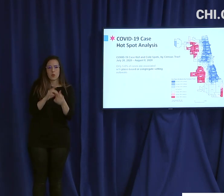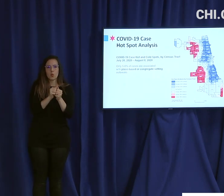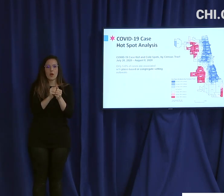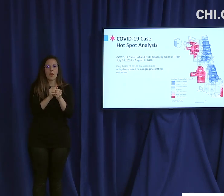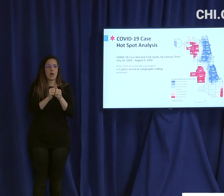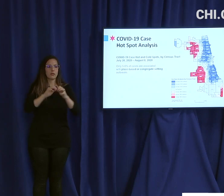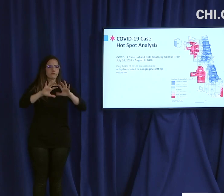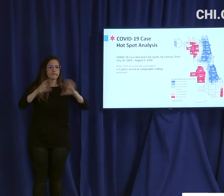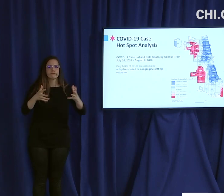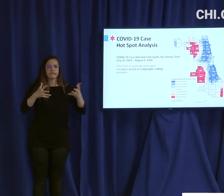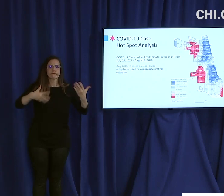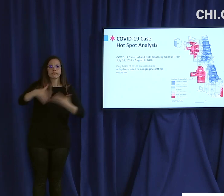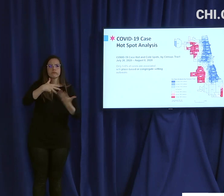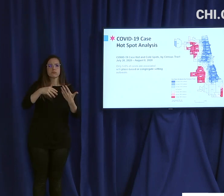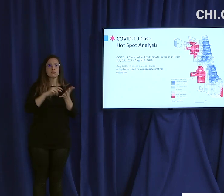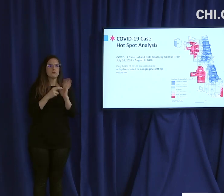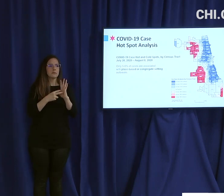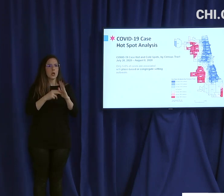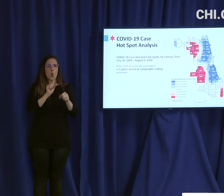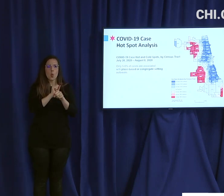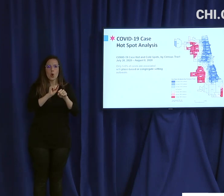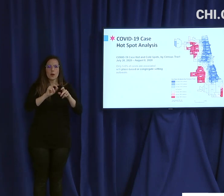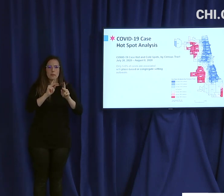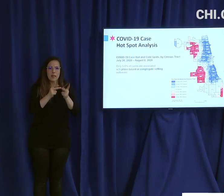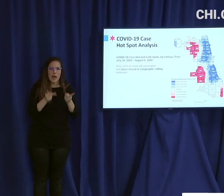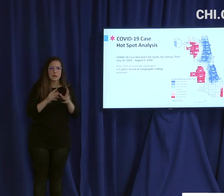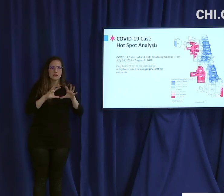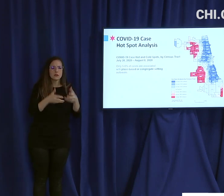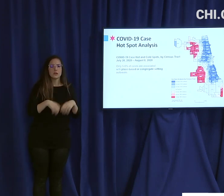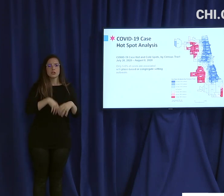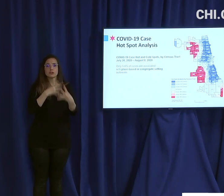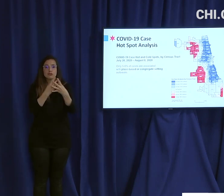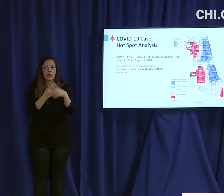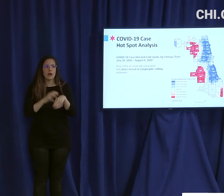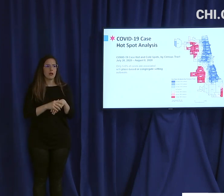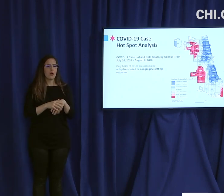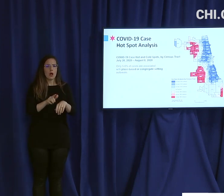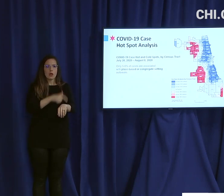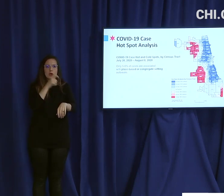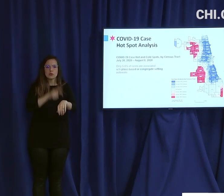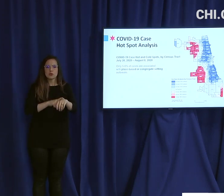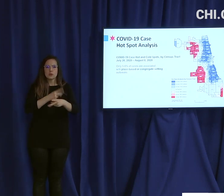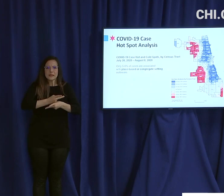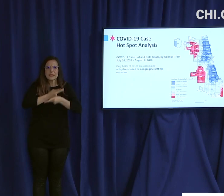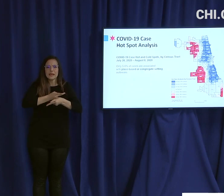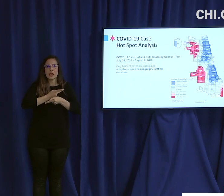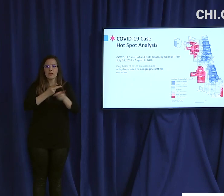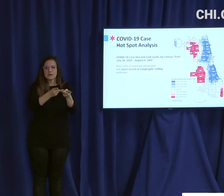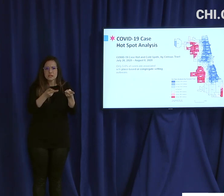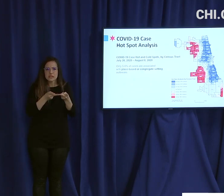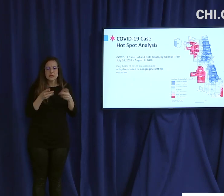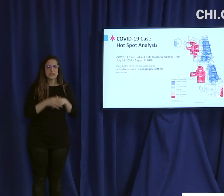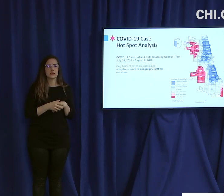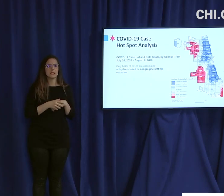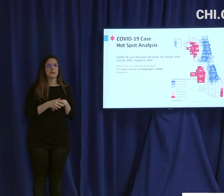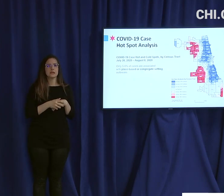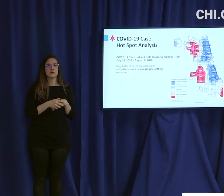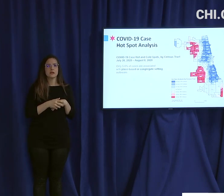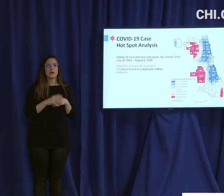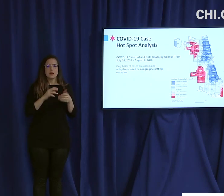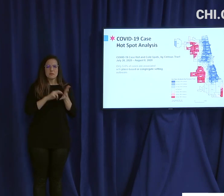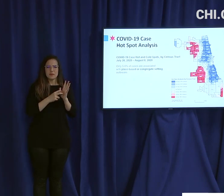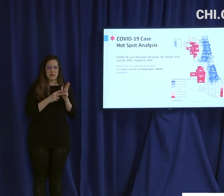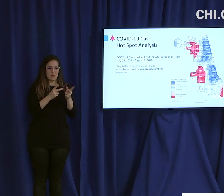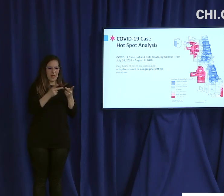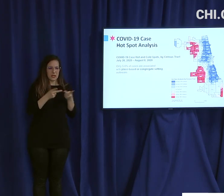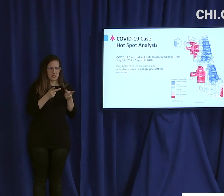setting, a big workplace, a jail, a long-term care facility. More, we are seeing